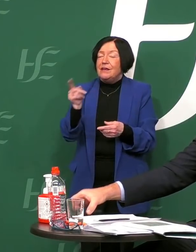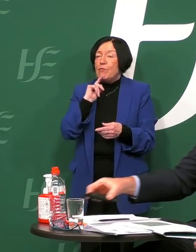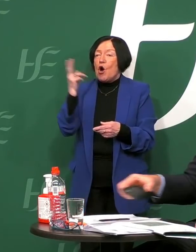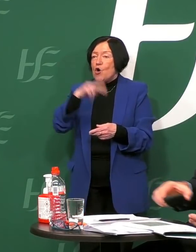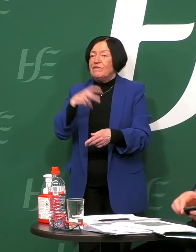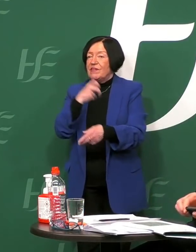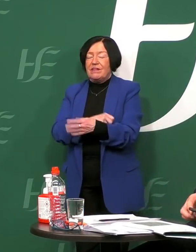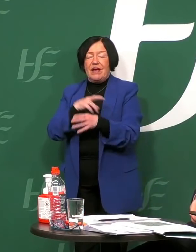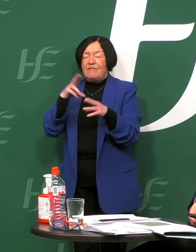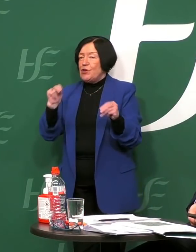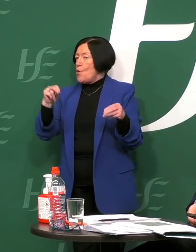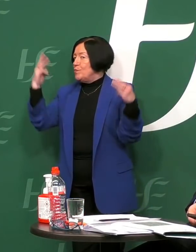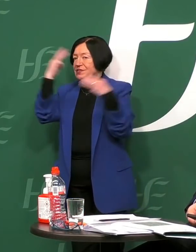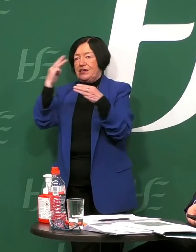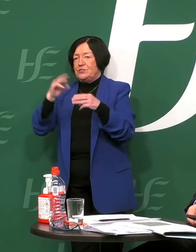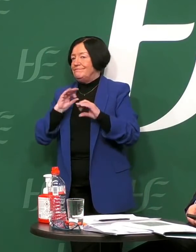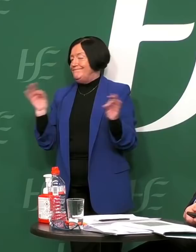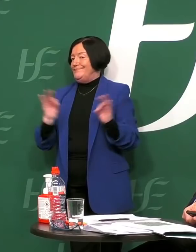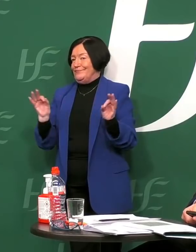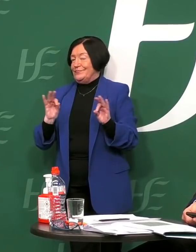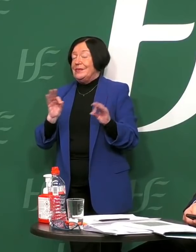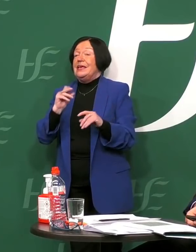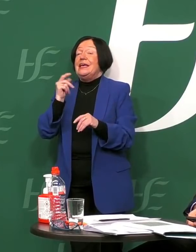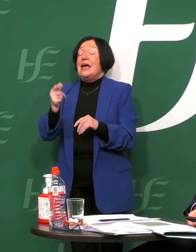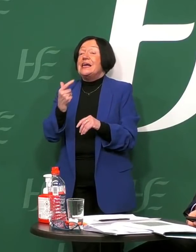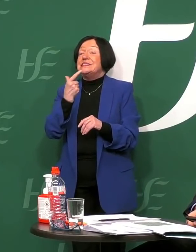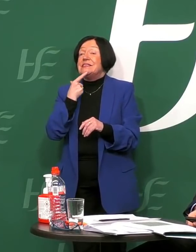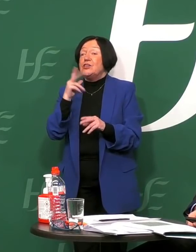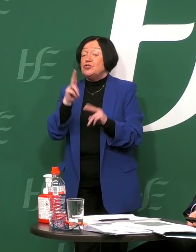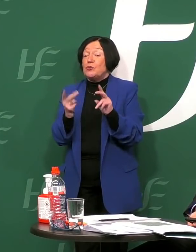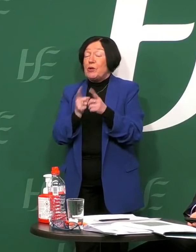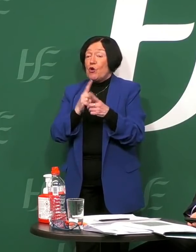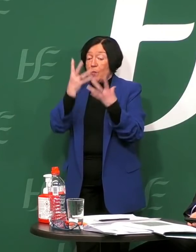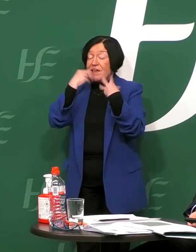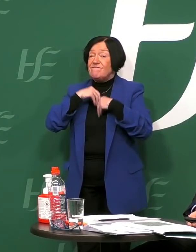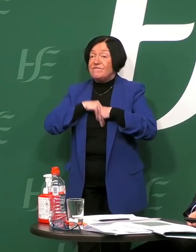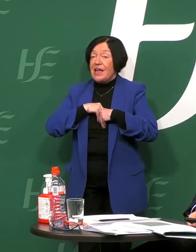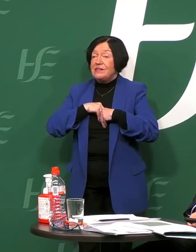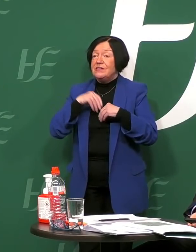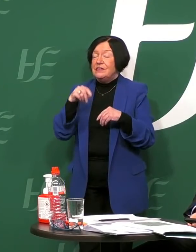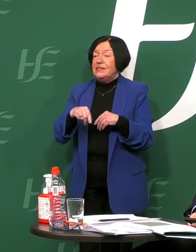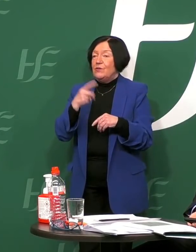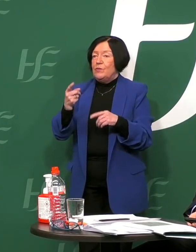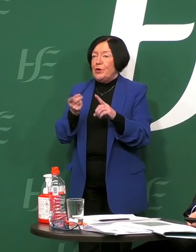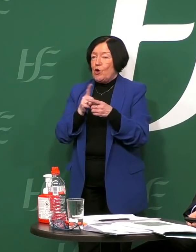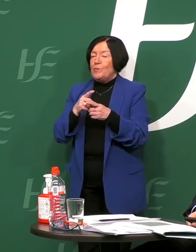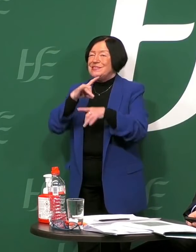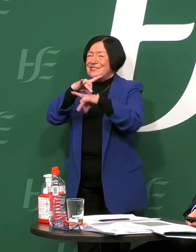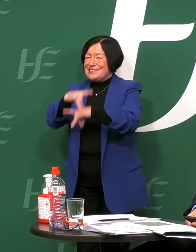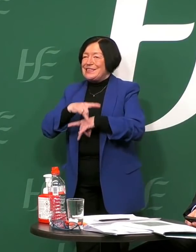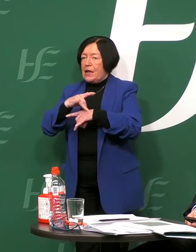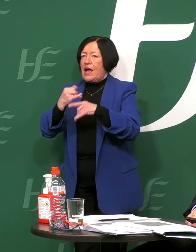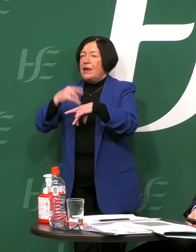people have no immunity against infection. And secondly, should they become infected, they're much more likely to become sick, be hospitalised and go to ICU